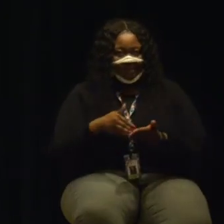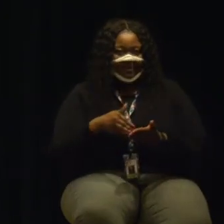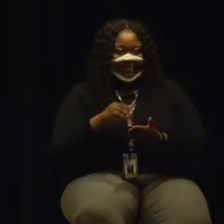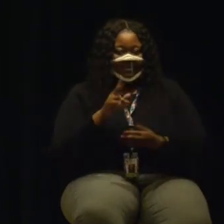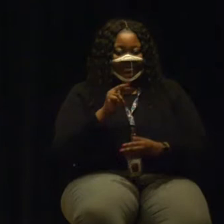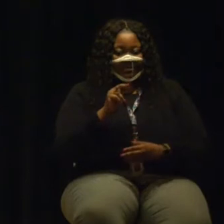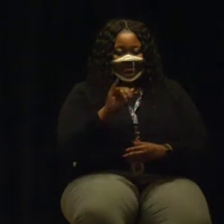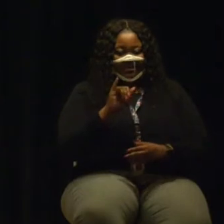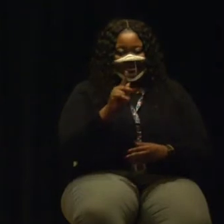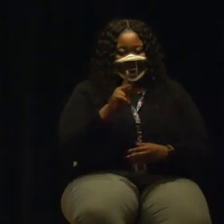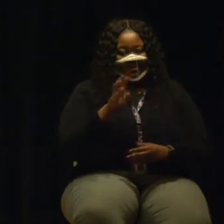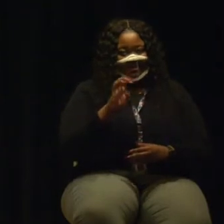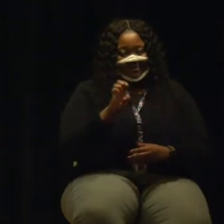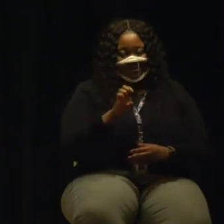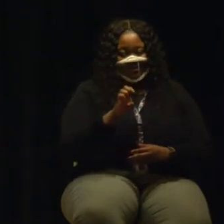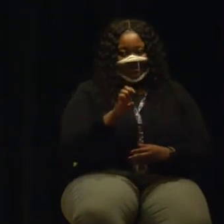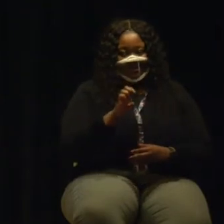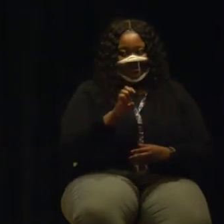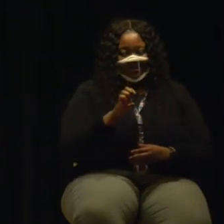how am I to? That's what I'm saying, like.